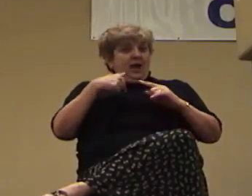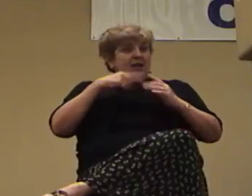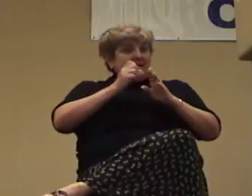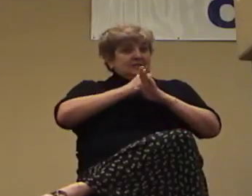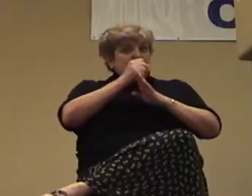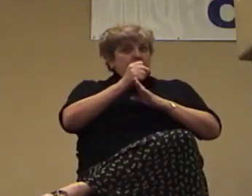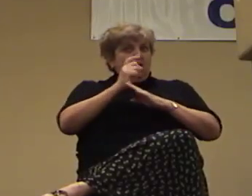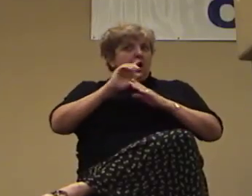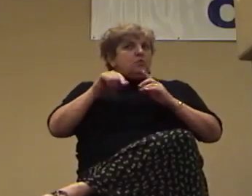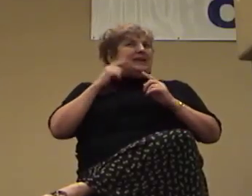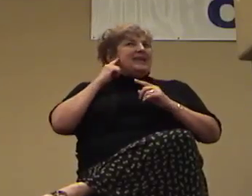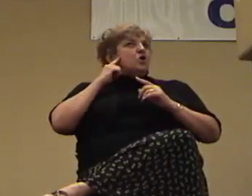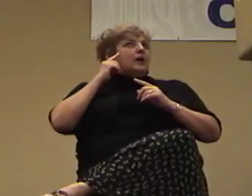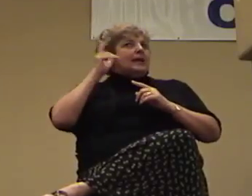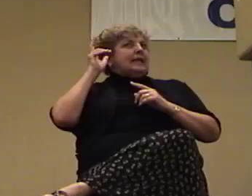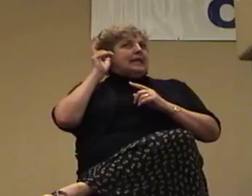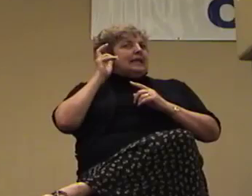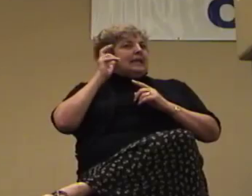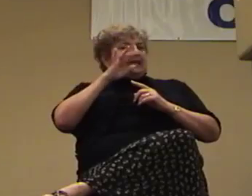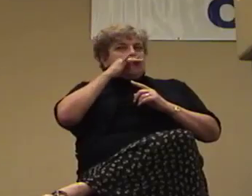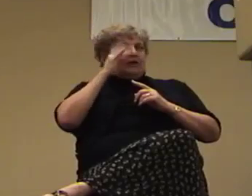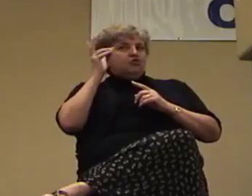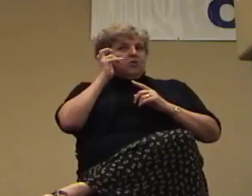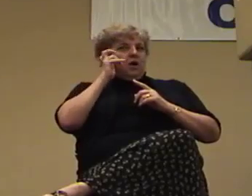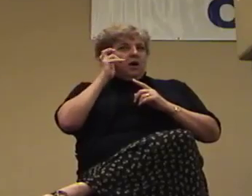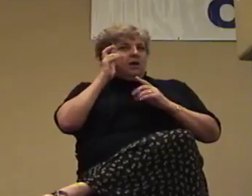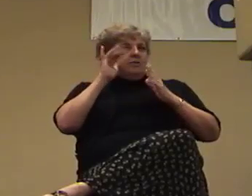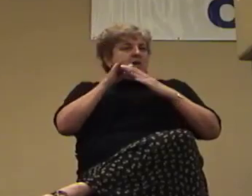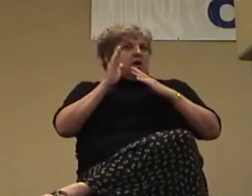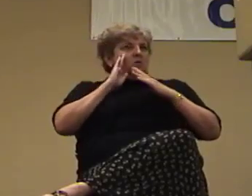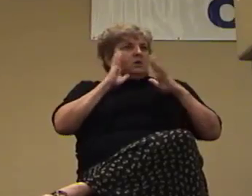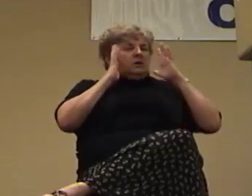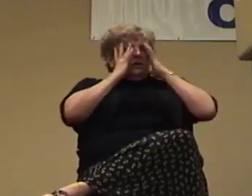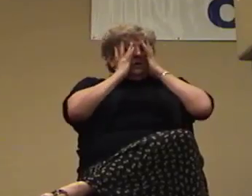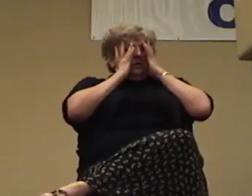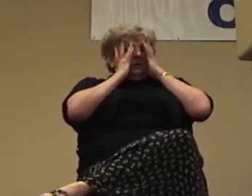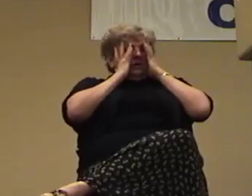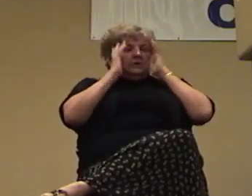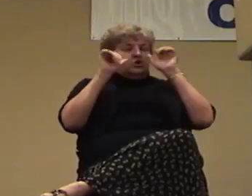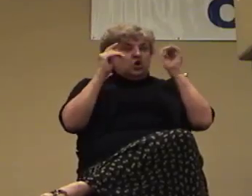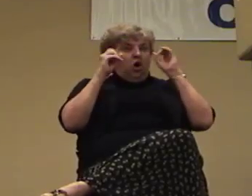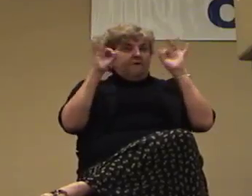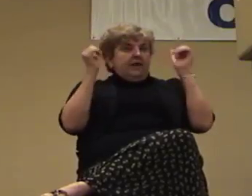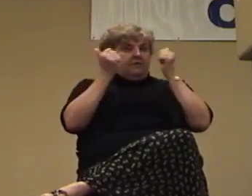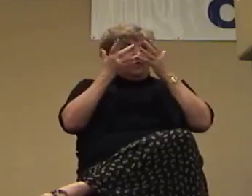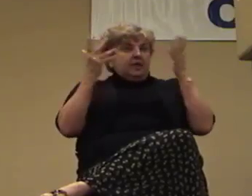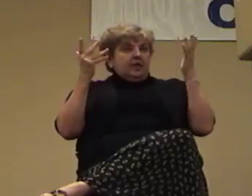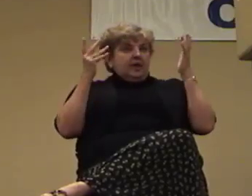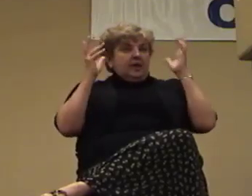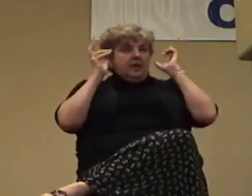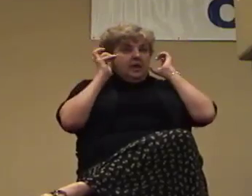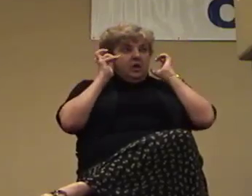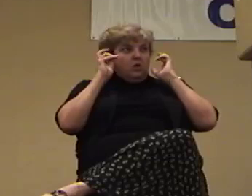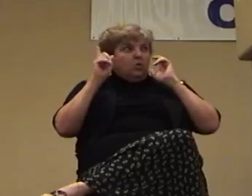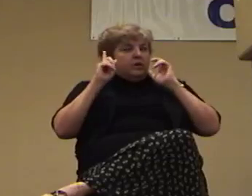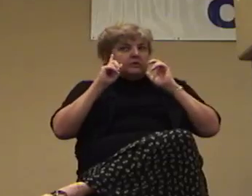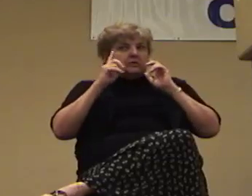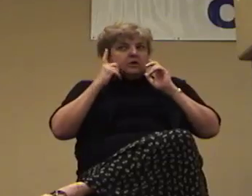freaked out that I would have to turn off everything in my apartment. And I would have to go to every window to hear where the cry was coming from. And then I would